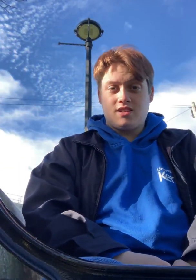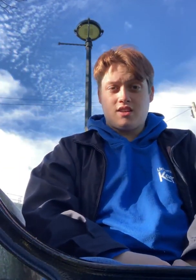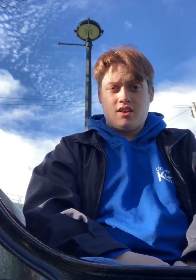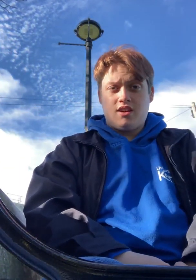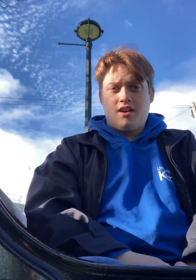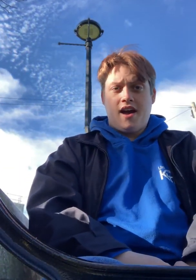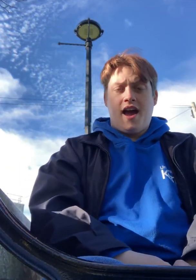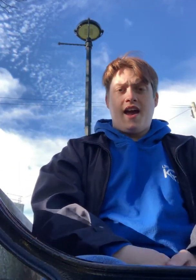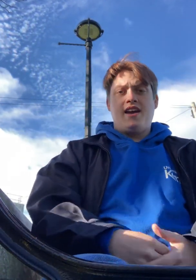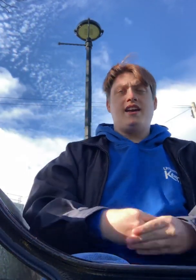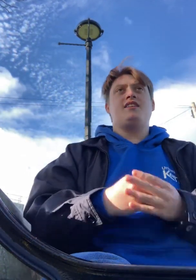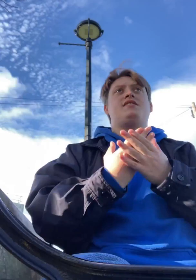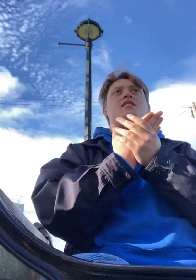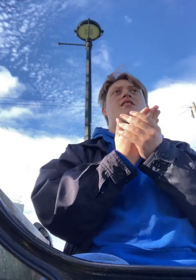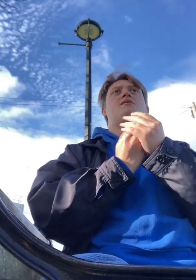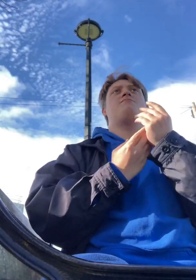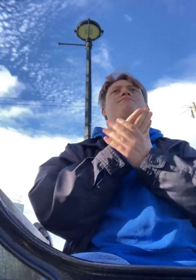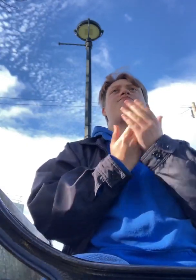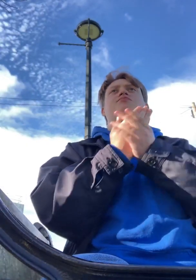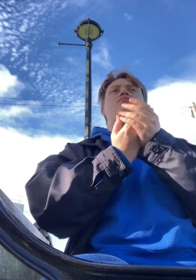Economics is